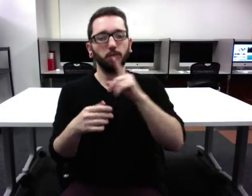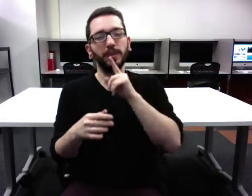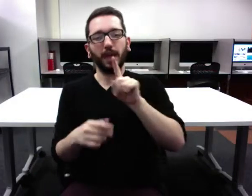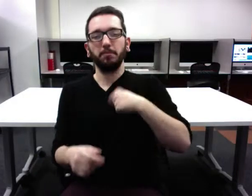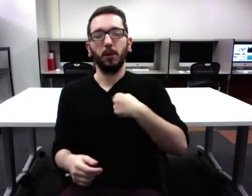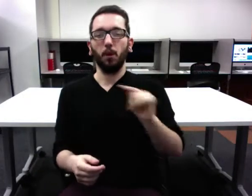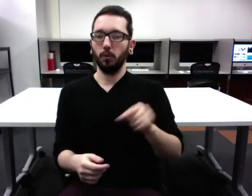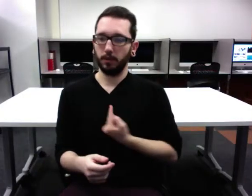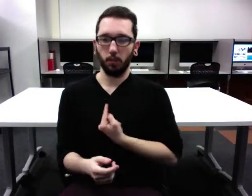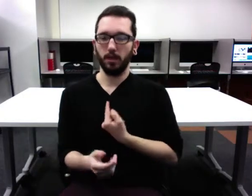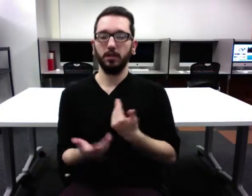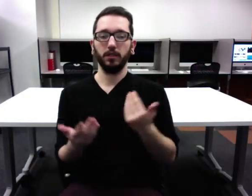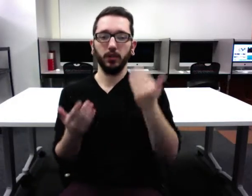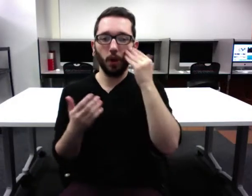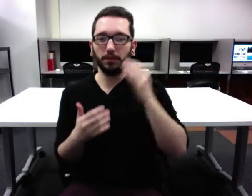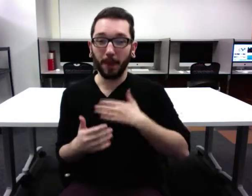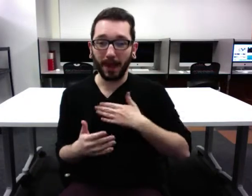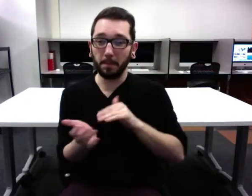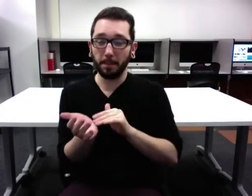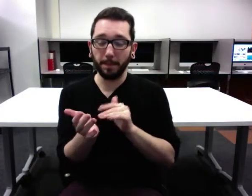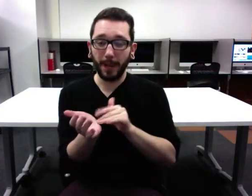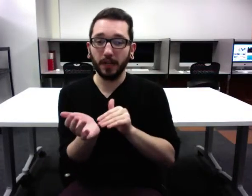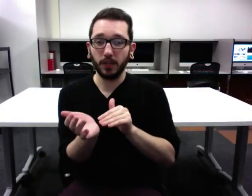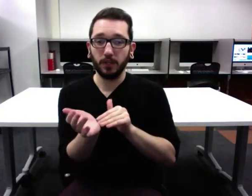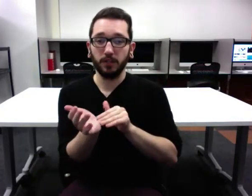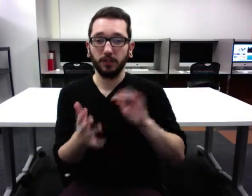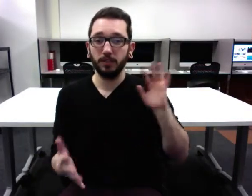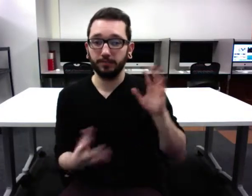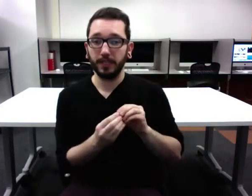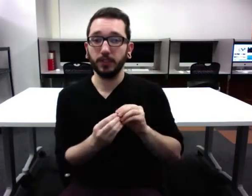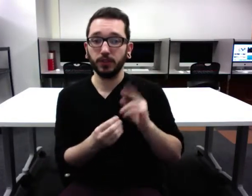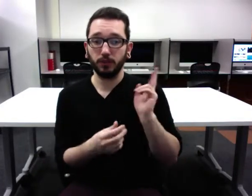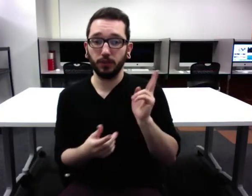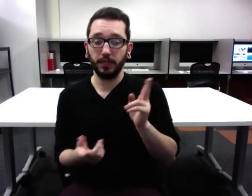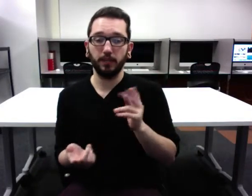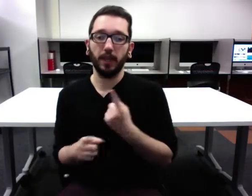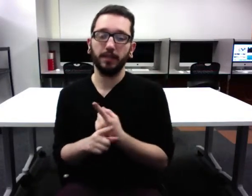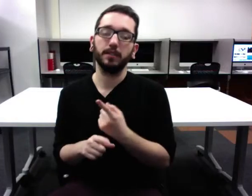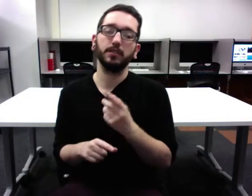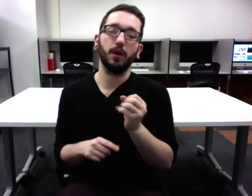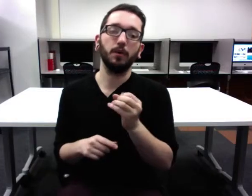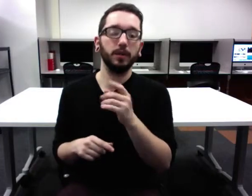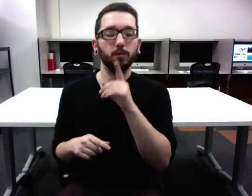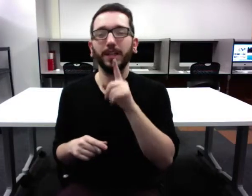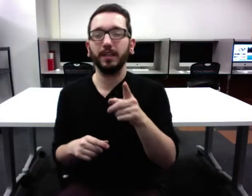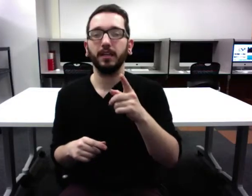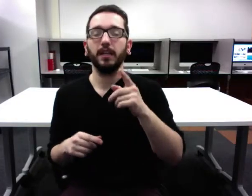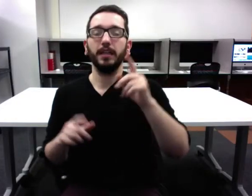taking many drugs and seeing many, many different practitioners. And no one's having case conferences where they all get